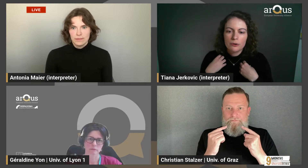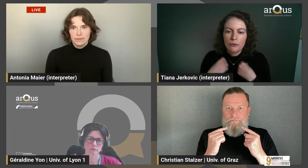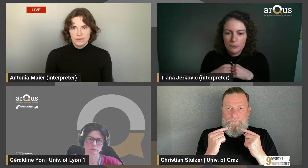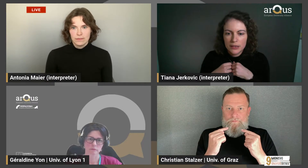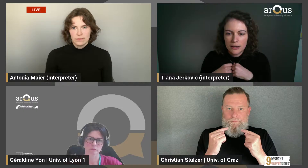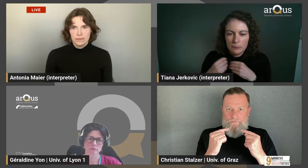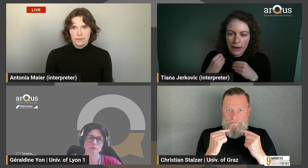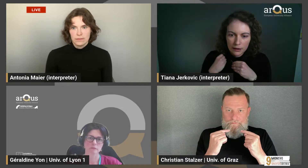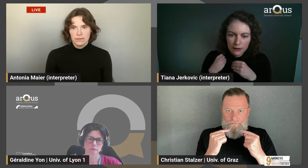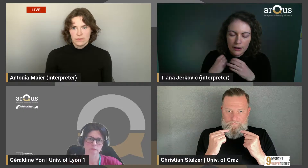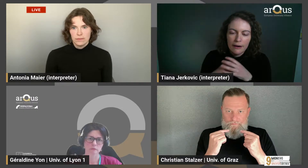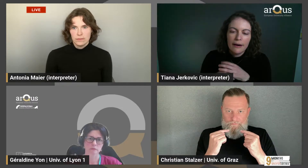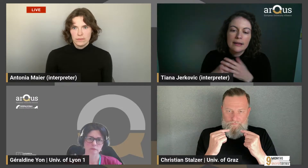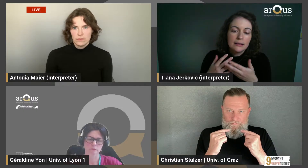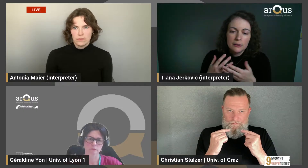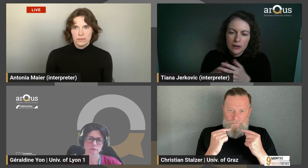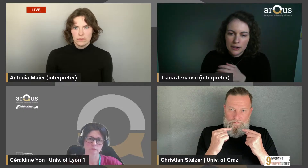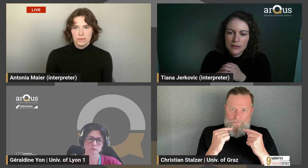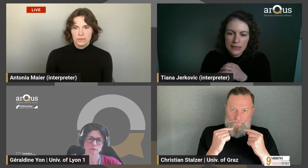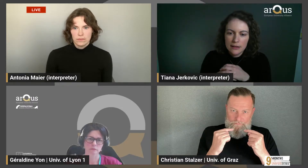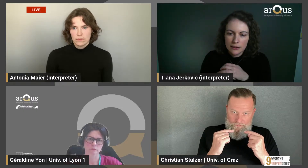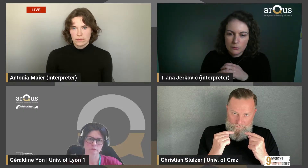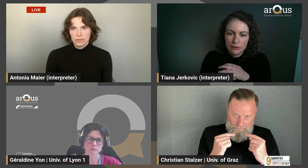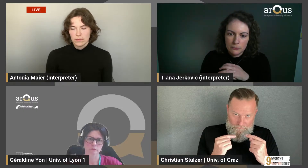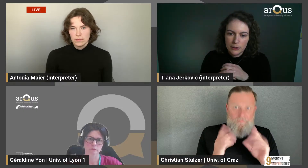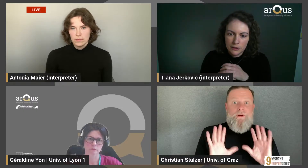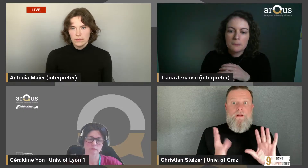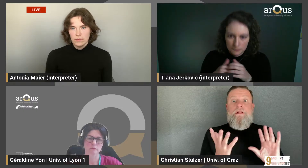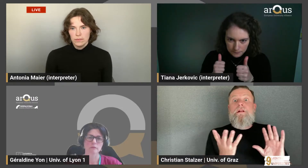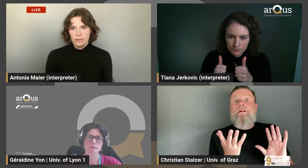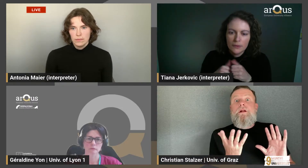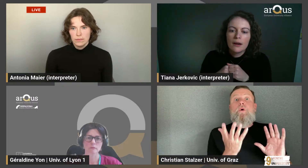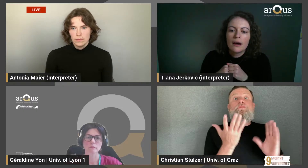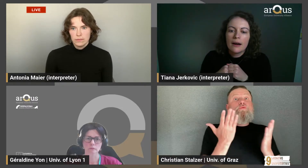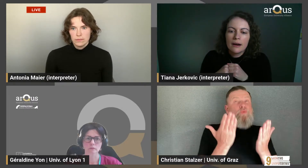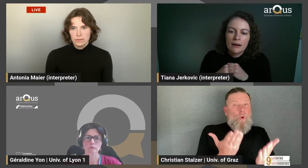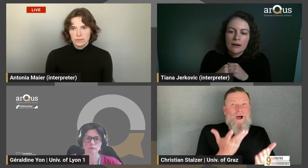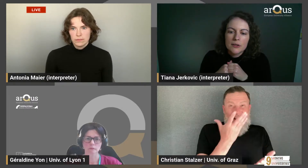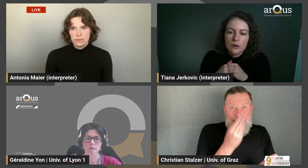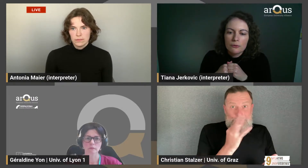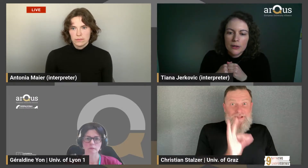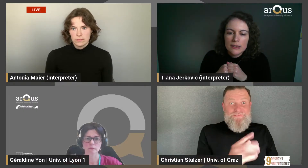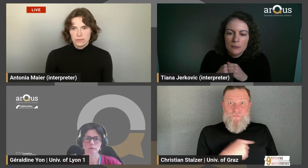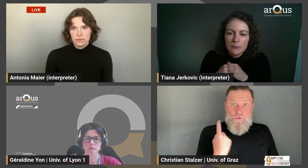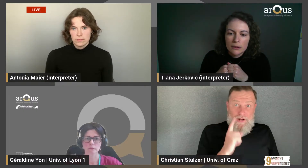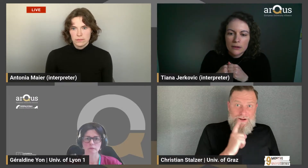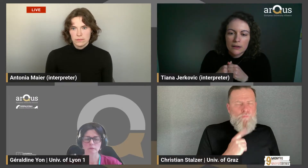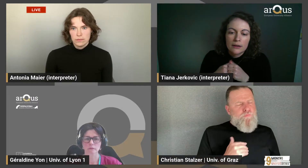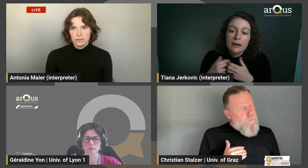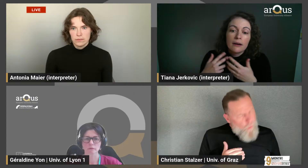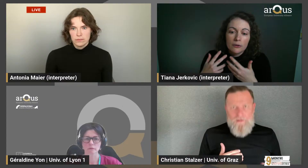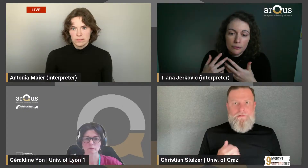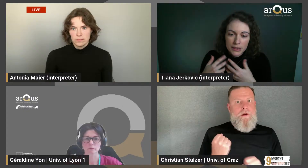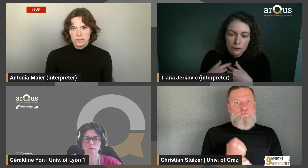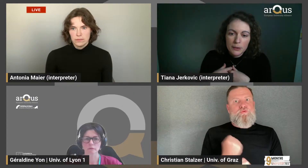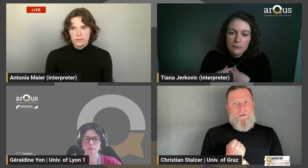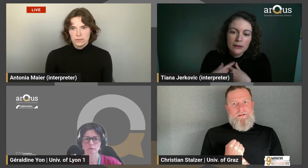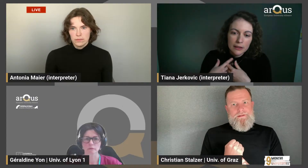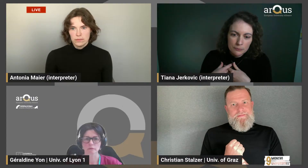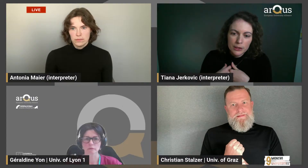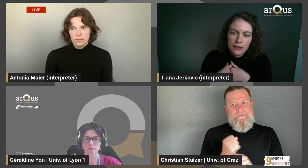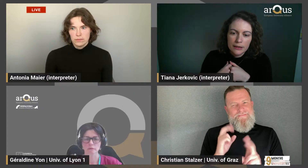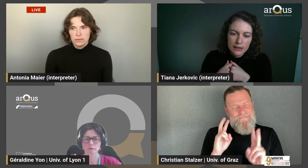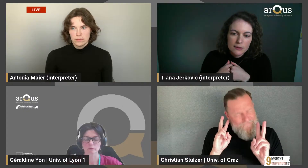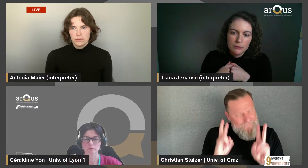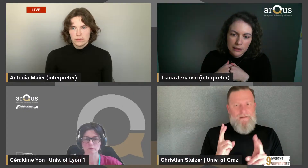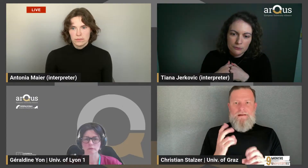which are formed at the back, and you can't see that with lip reading. So, for example, for deaf people,